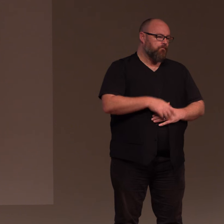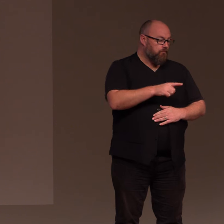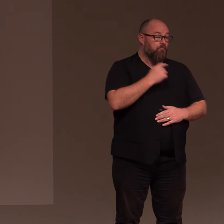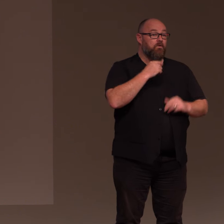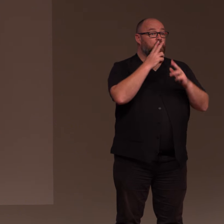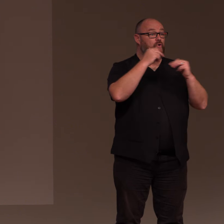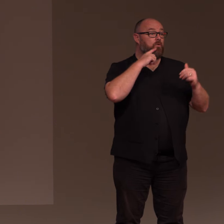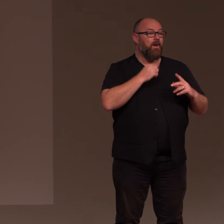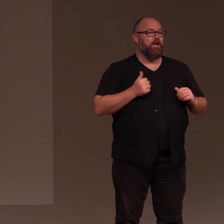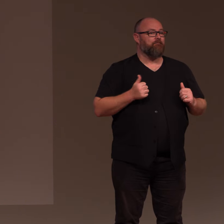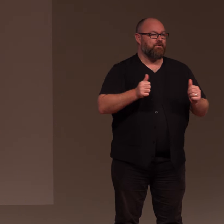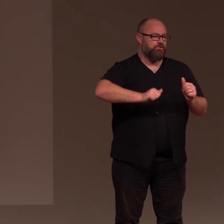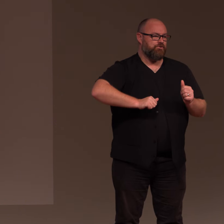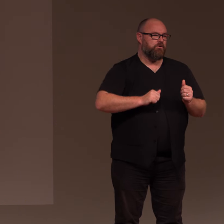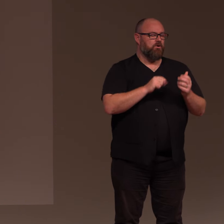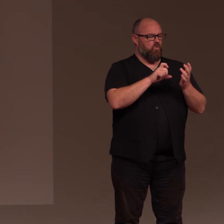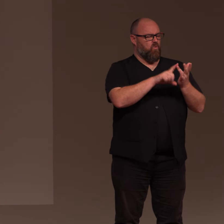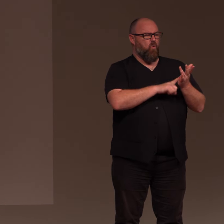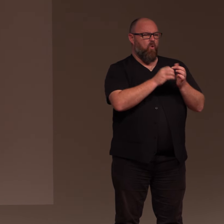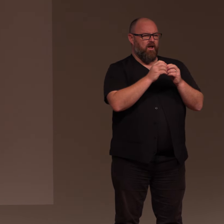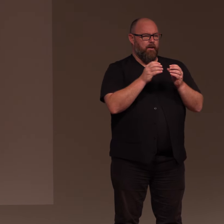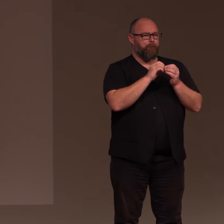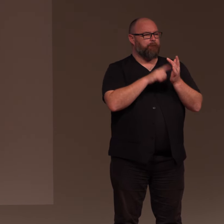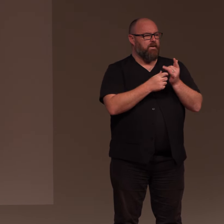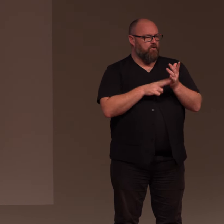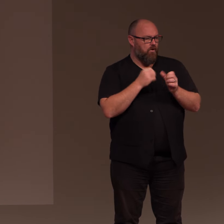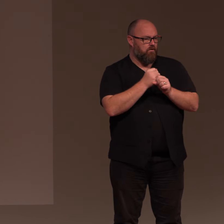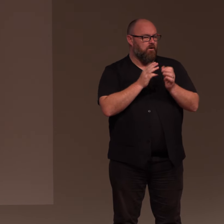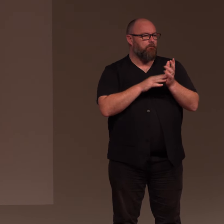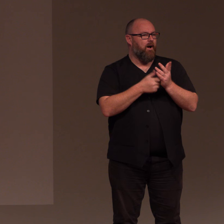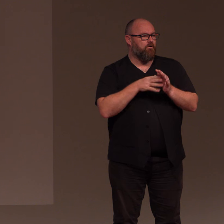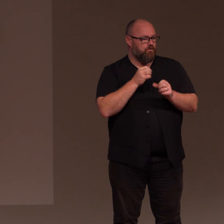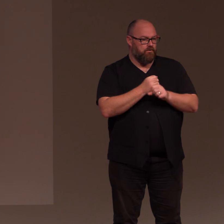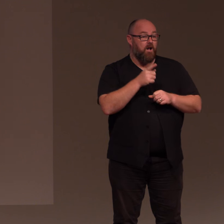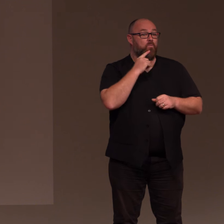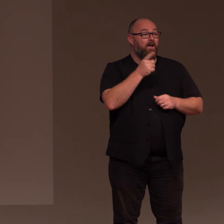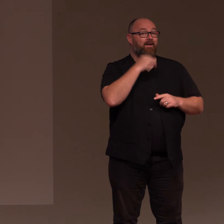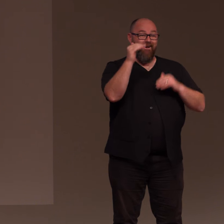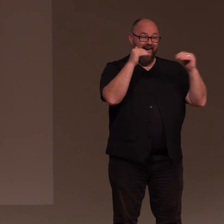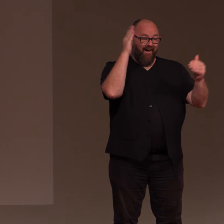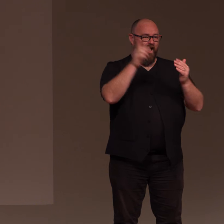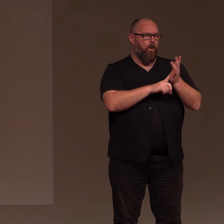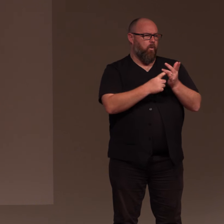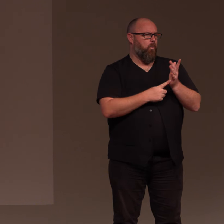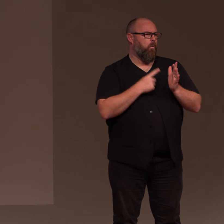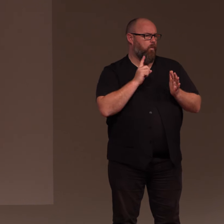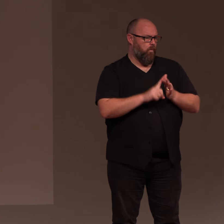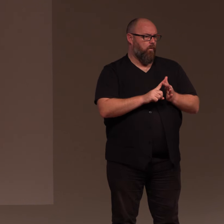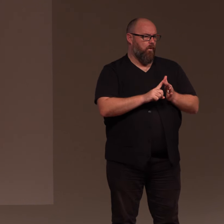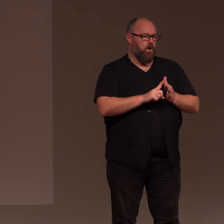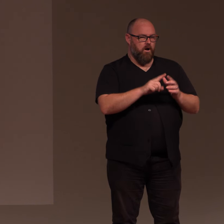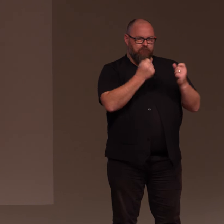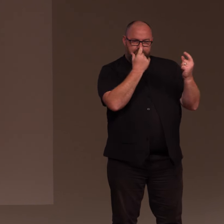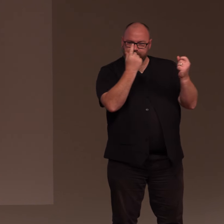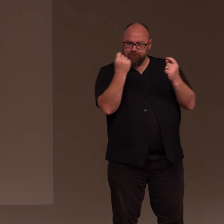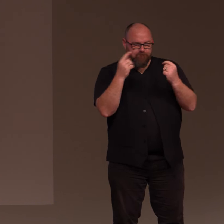with Kuli Birung Mariong. So the adult emu has the law and understands relationships.